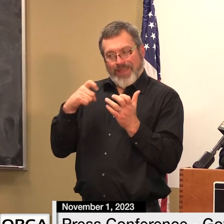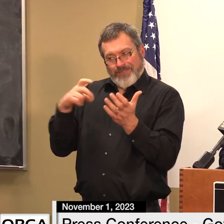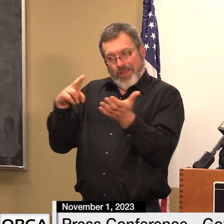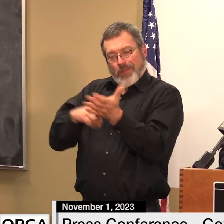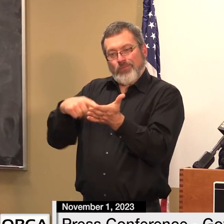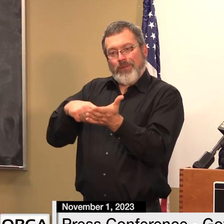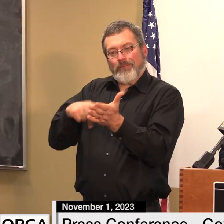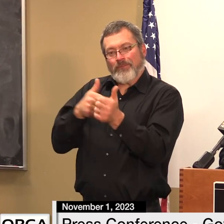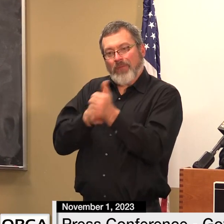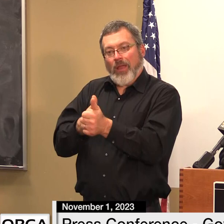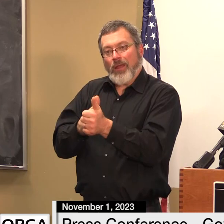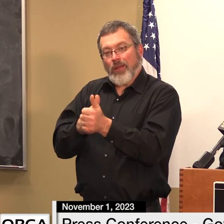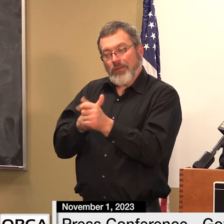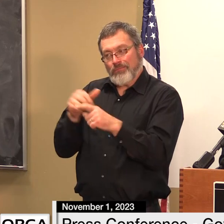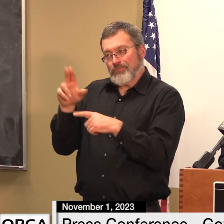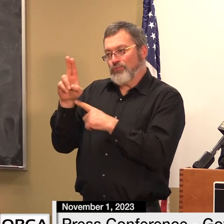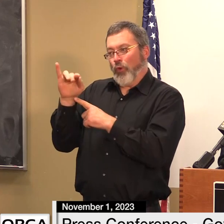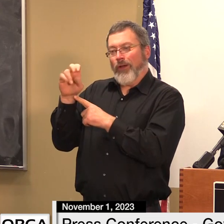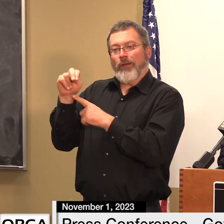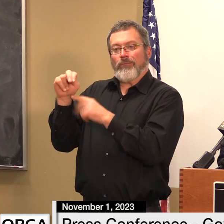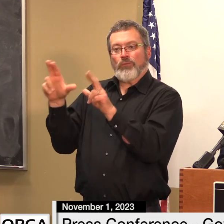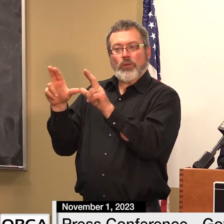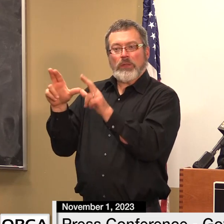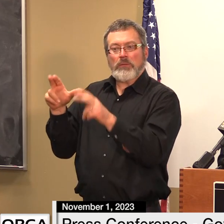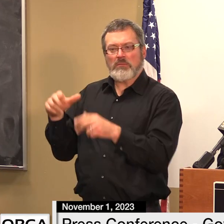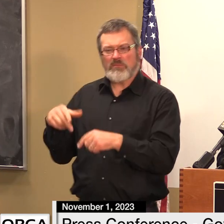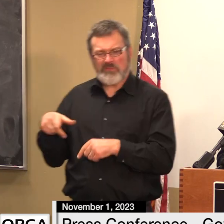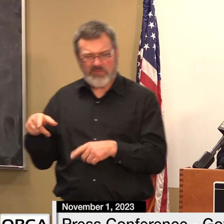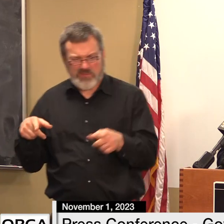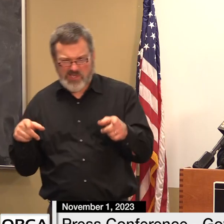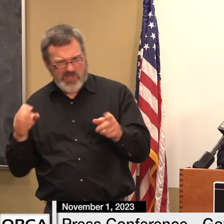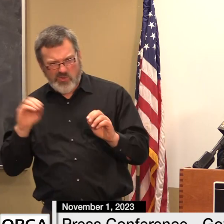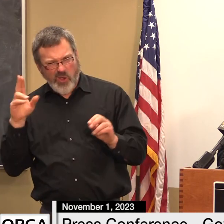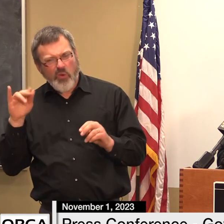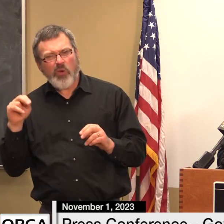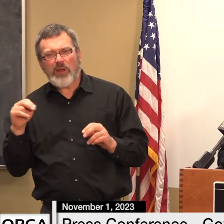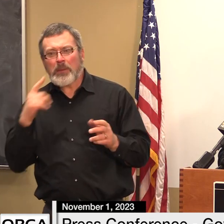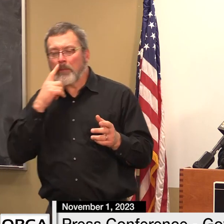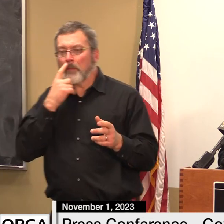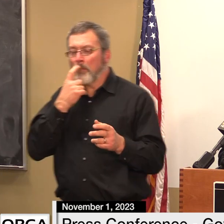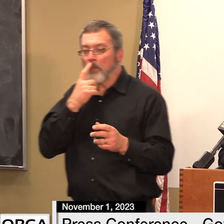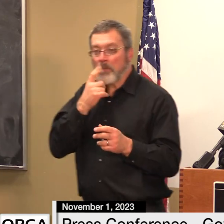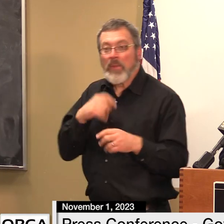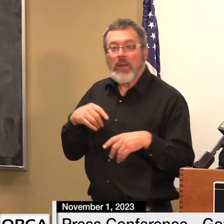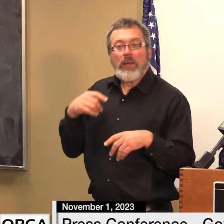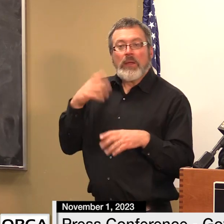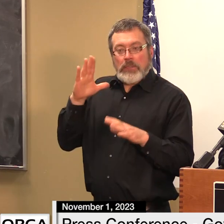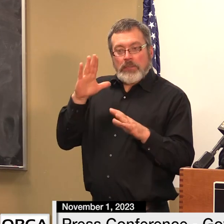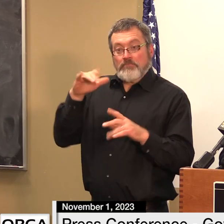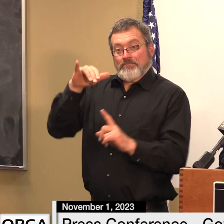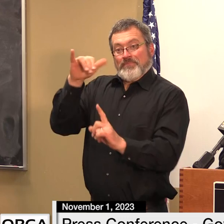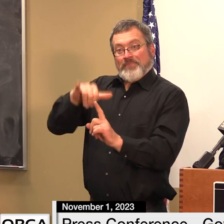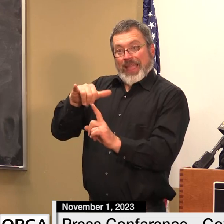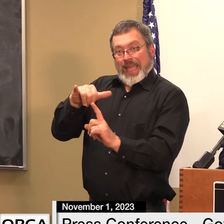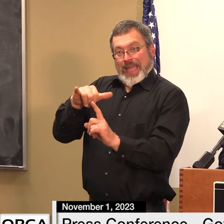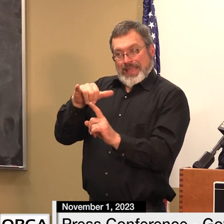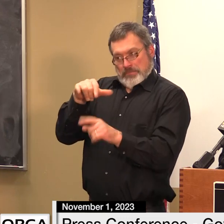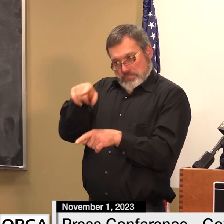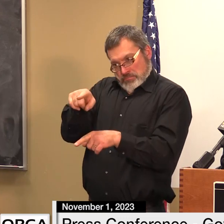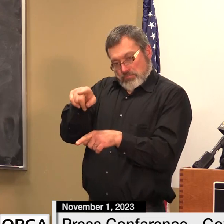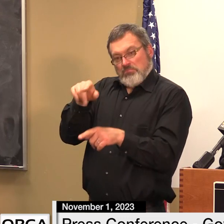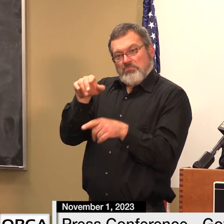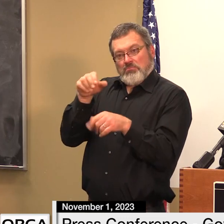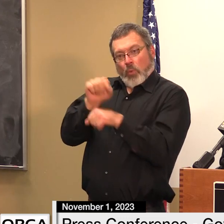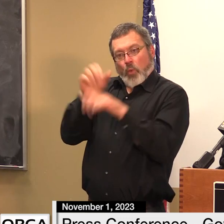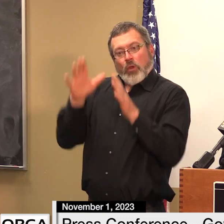union in pursuing discipline. Jason wasn't a union member. And I will state that that particular employee is no longer working